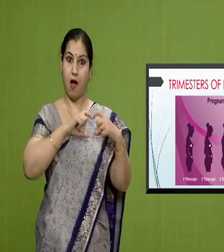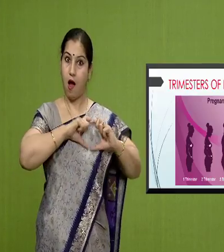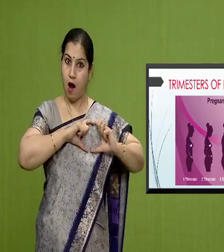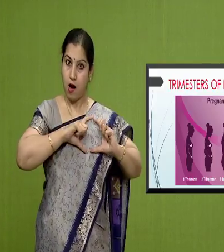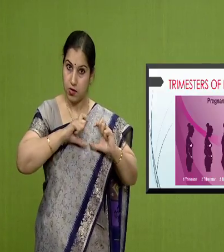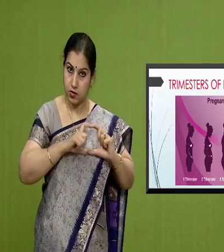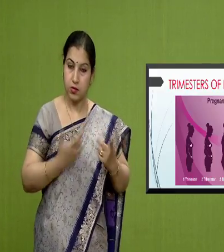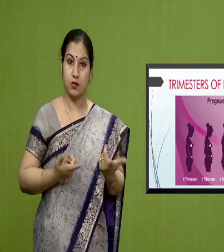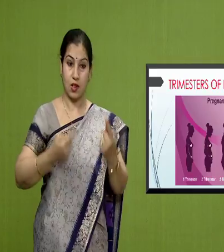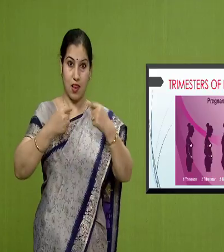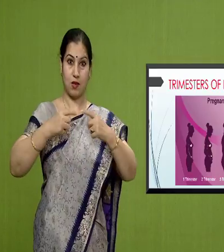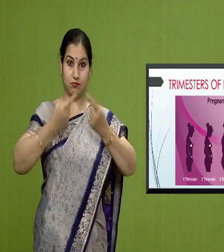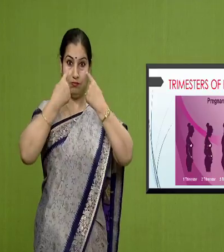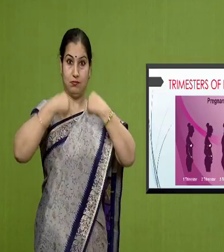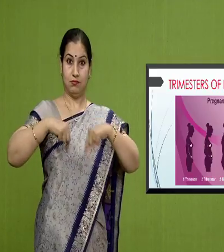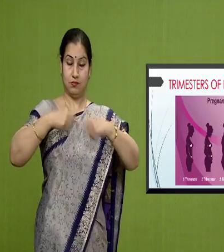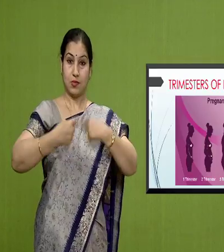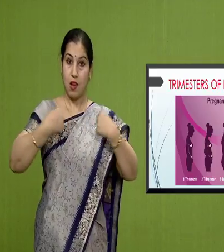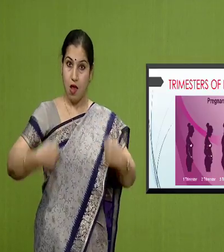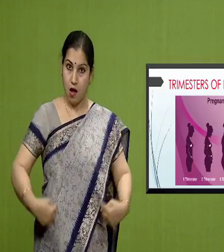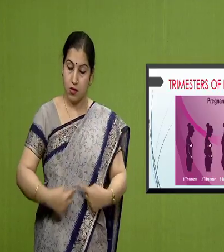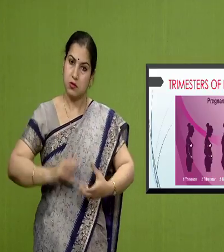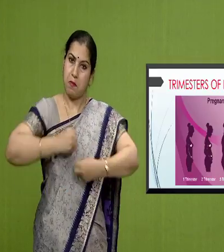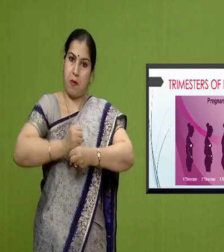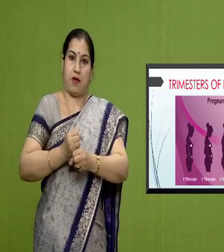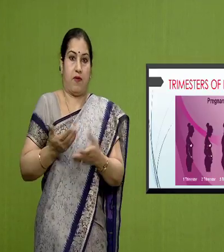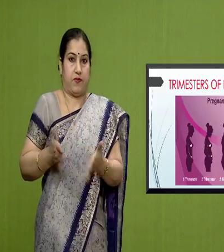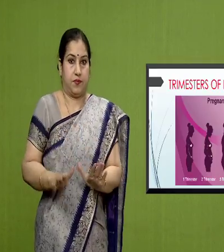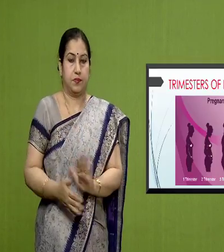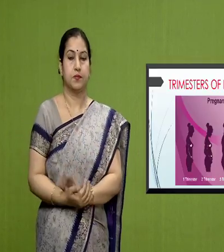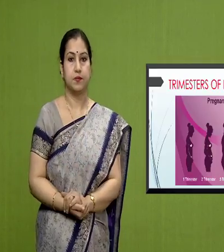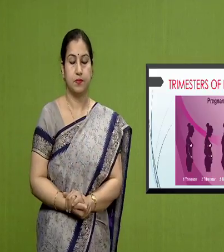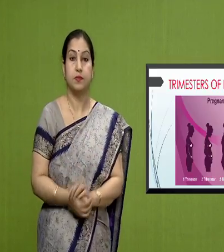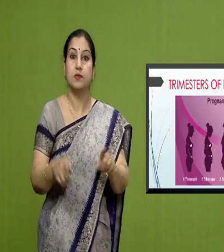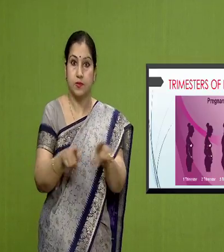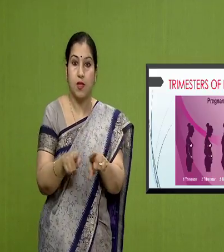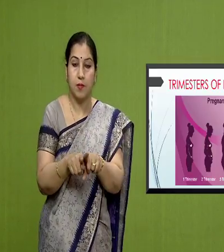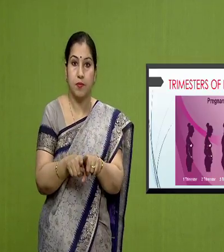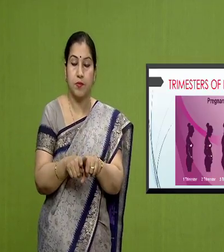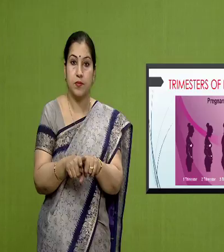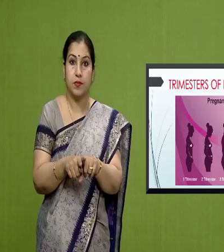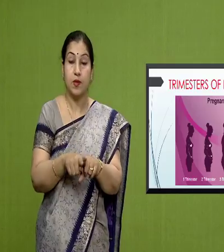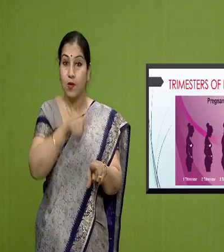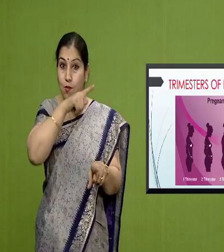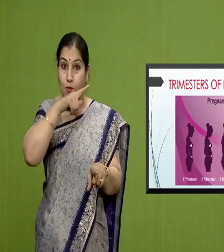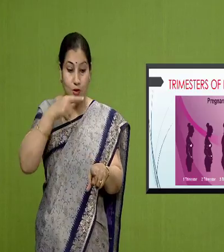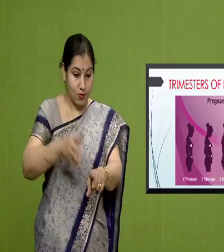heart and lungs are formed and circulatory